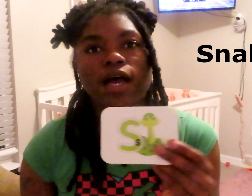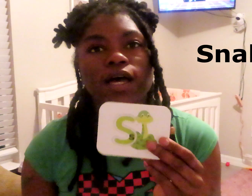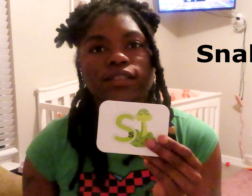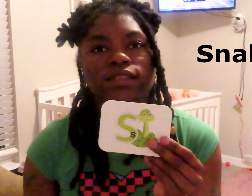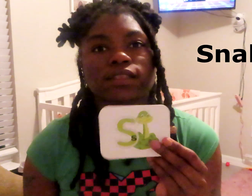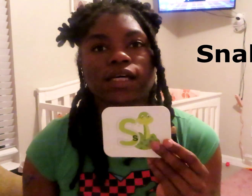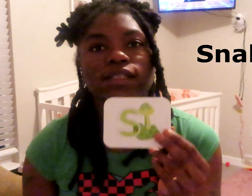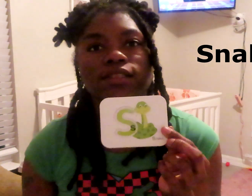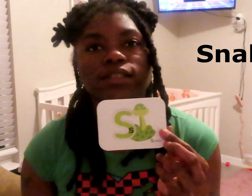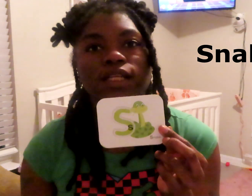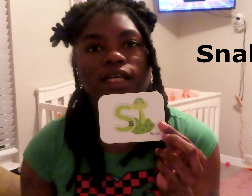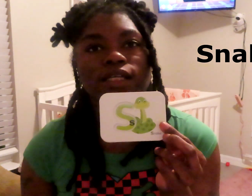S. Snake.